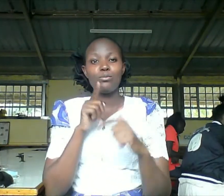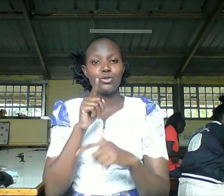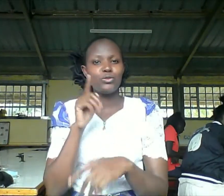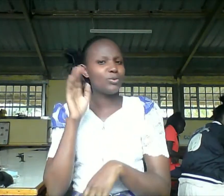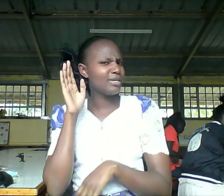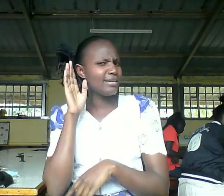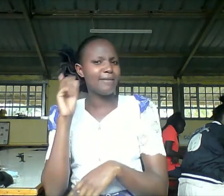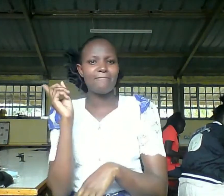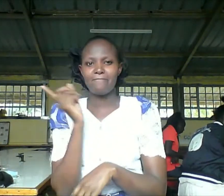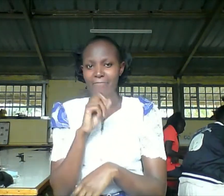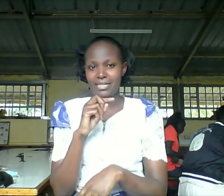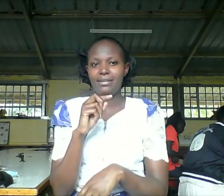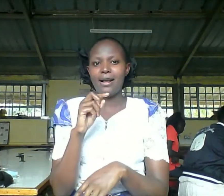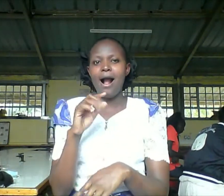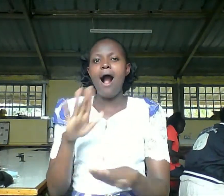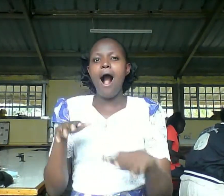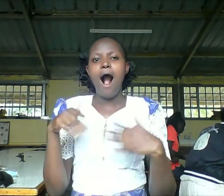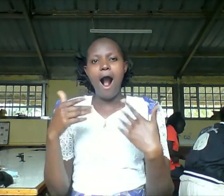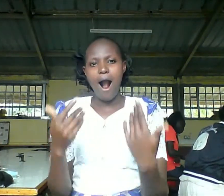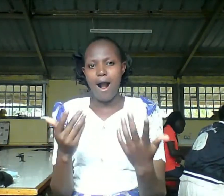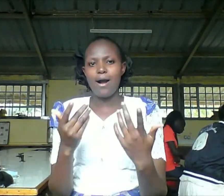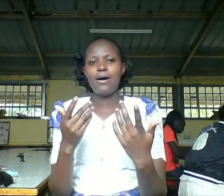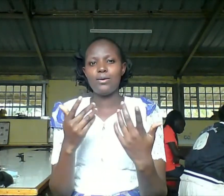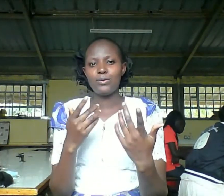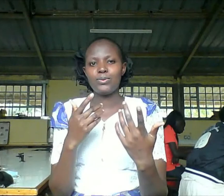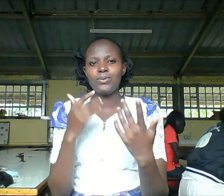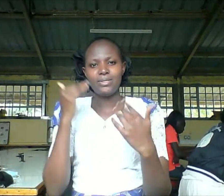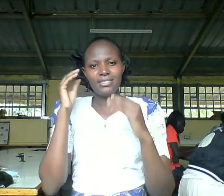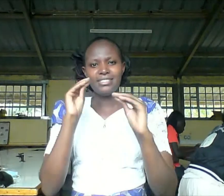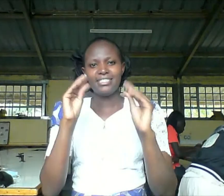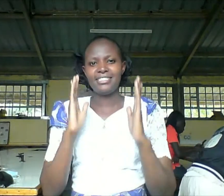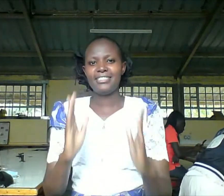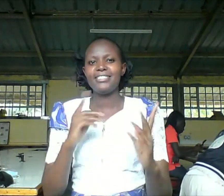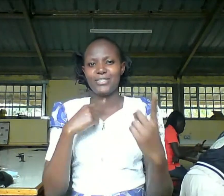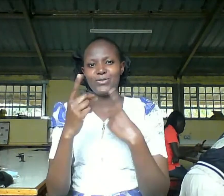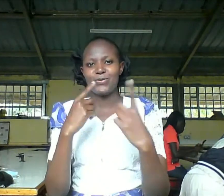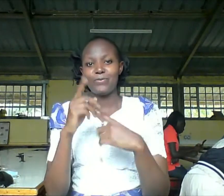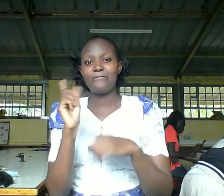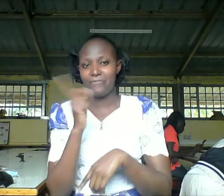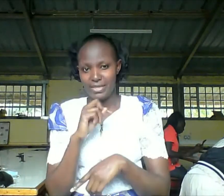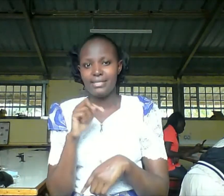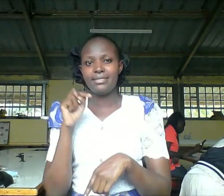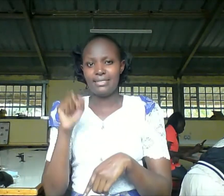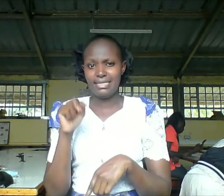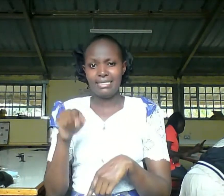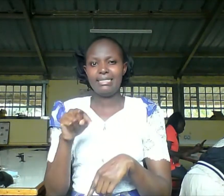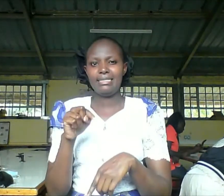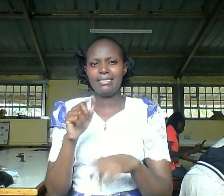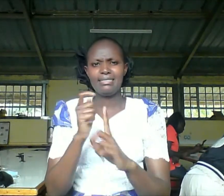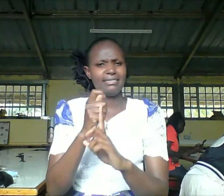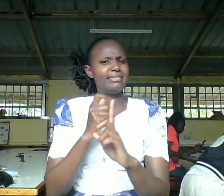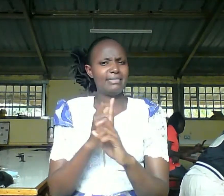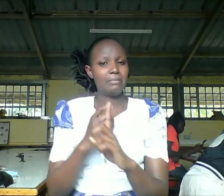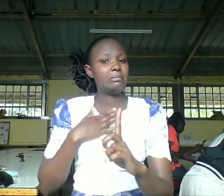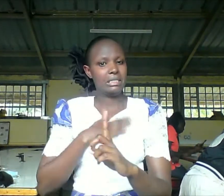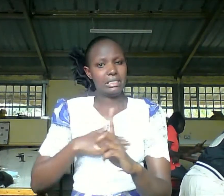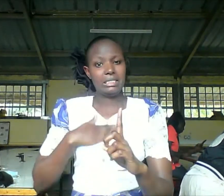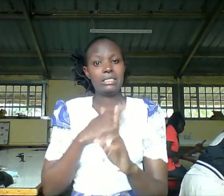you. I would like to tell you that you must be disciplined this term, and in case I hear any